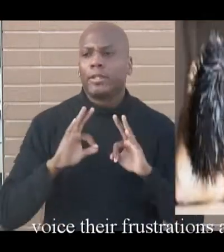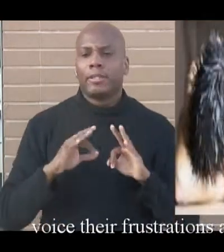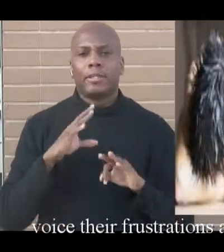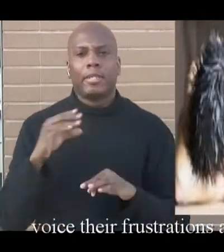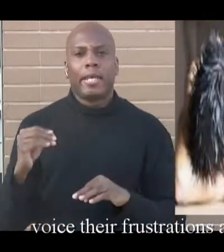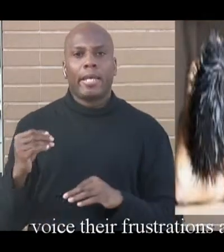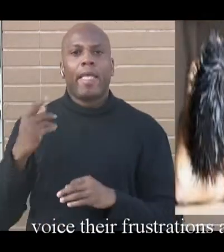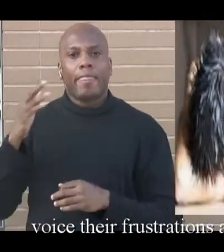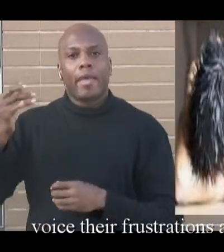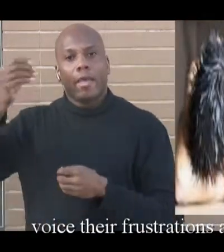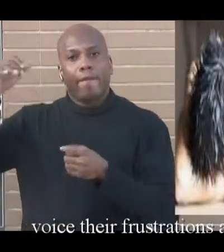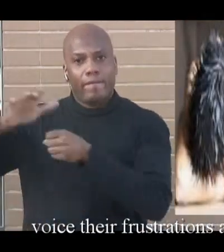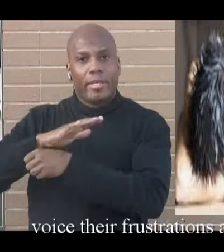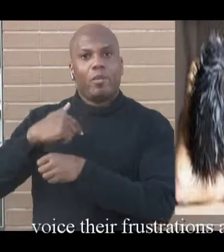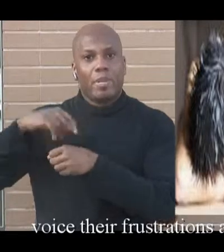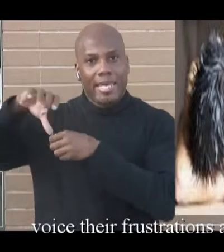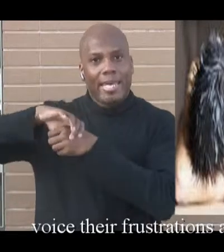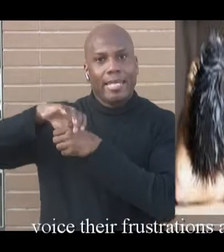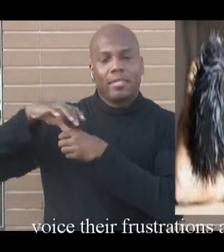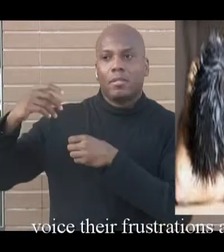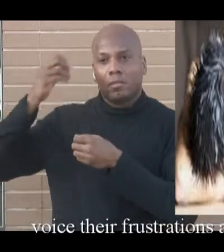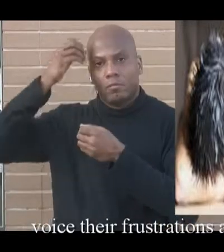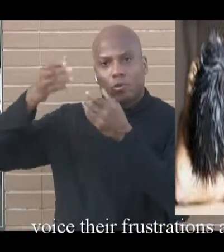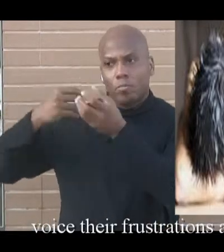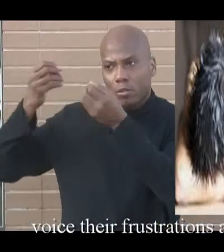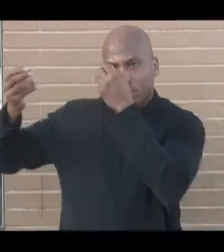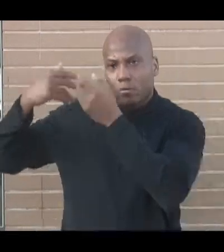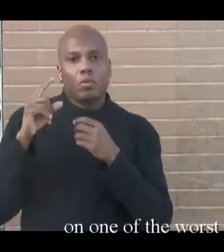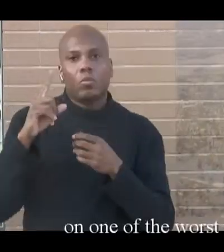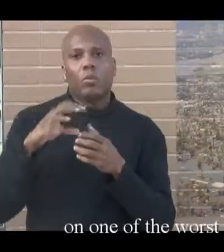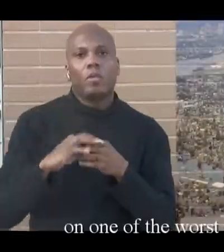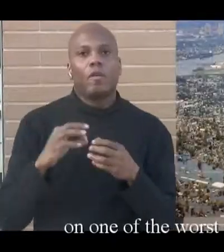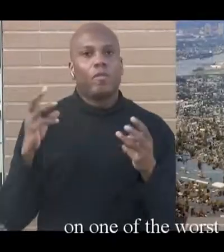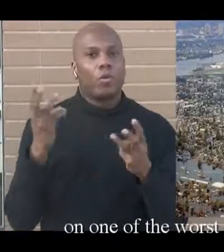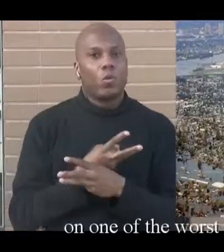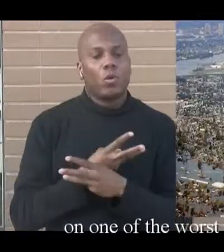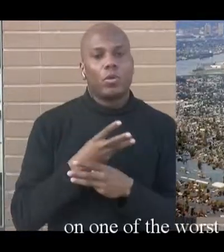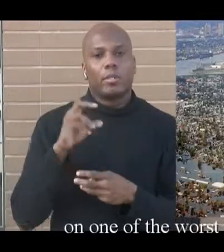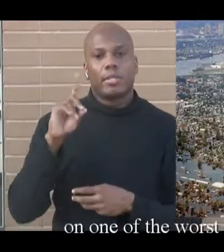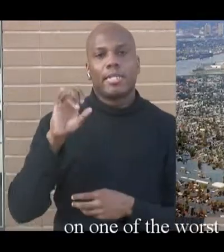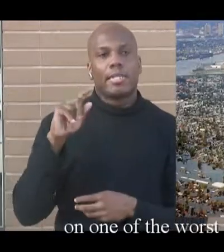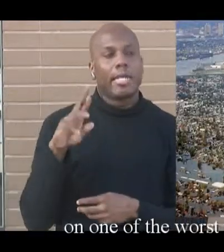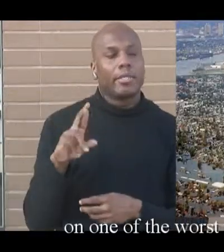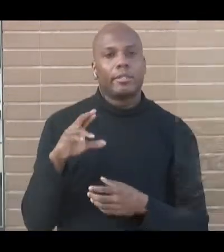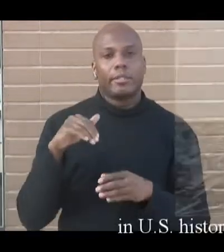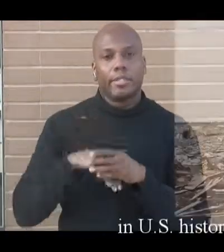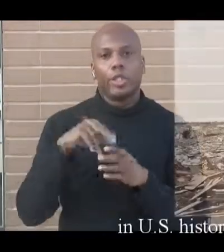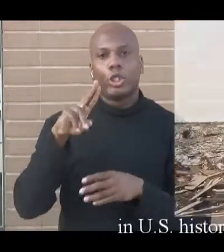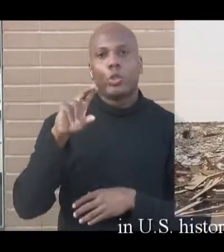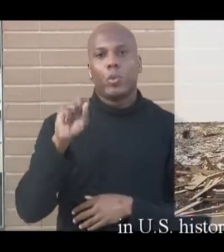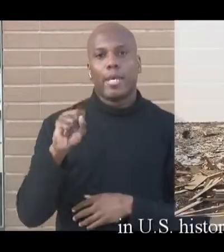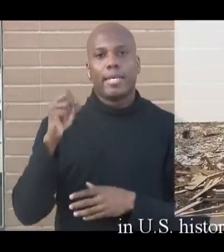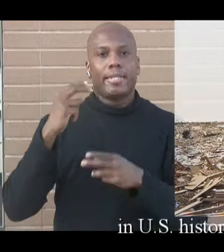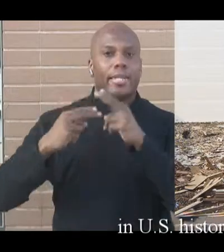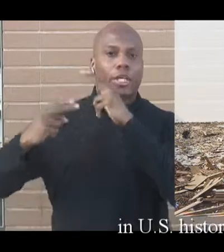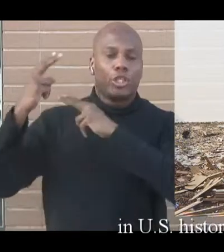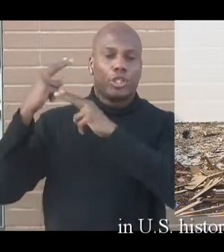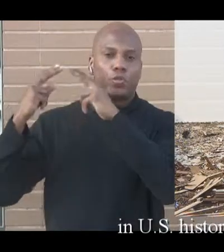their frustrations and fill me in on one of the worst disasters in